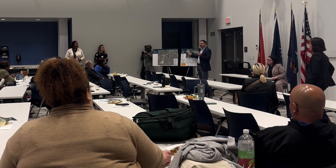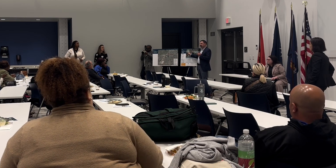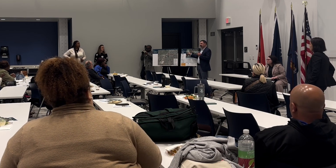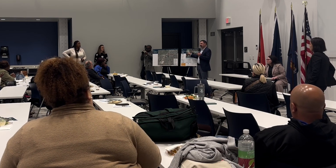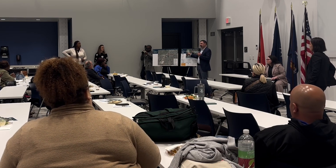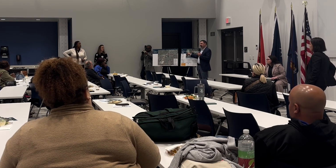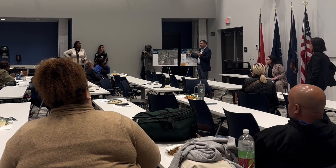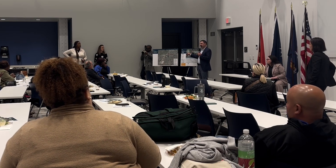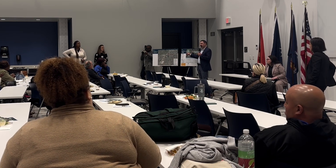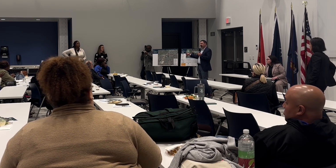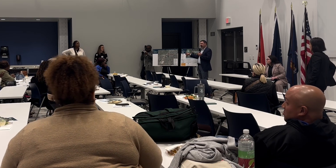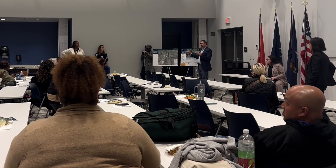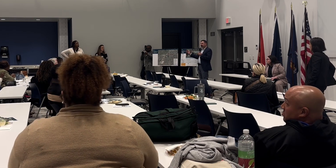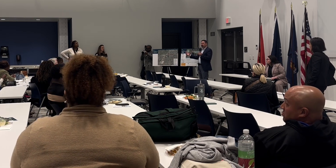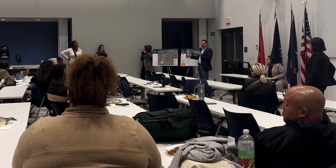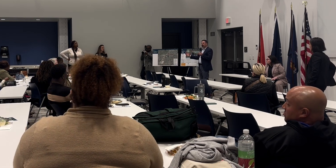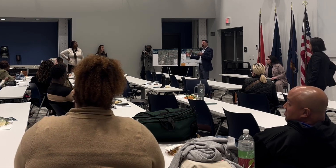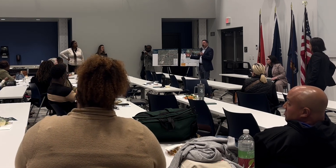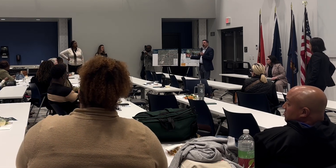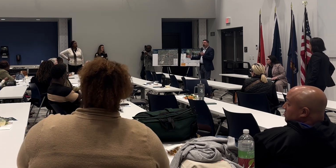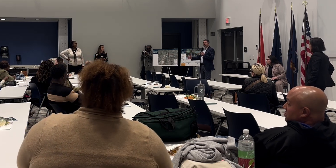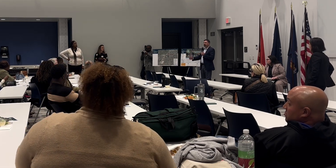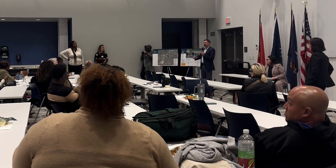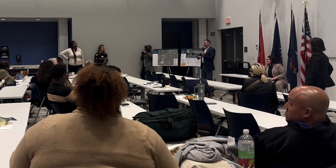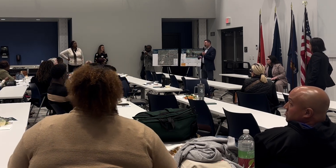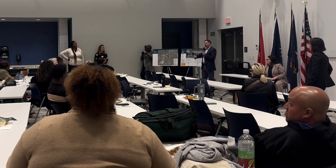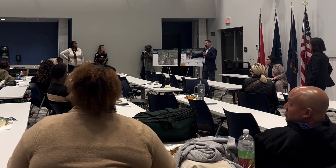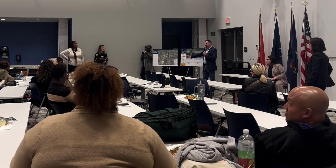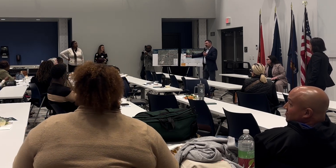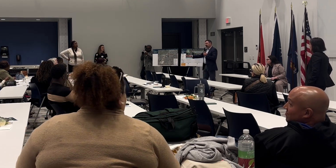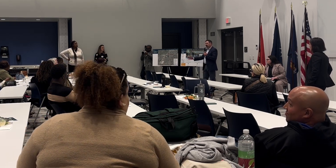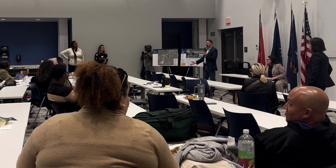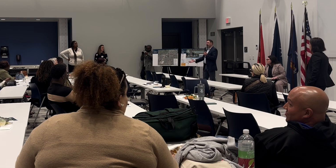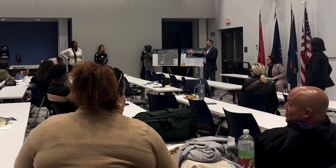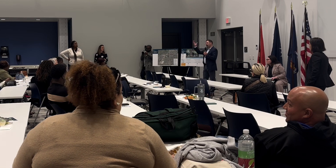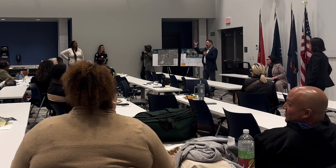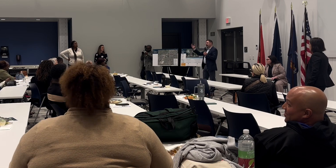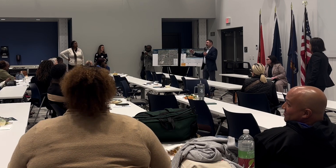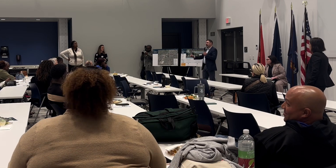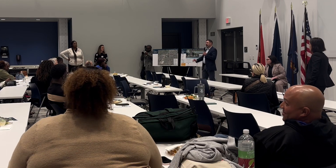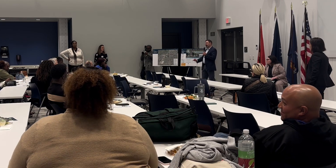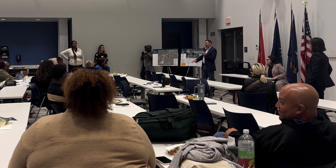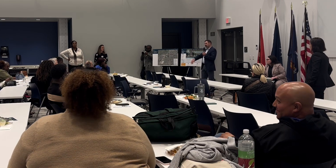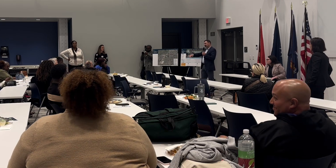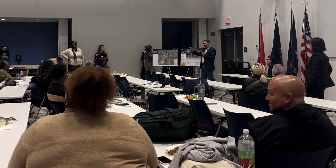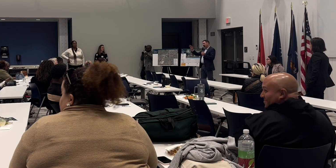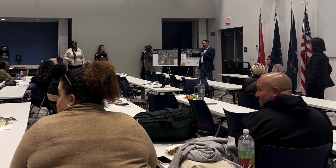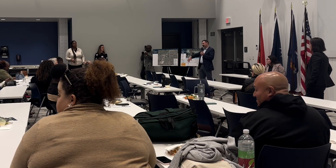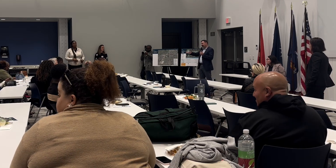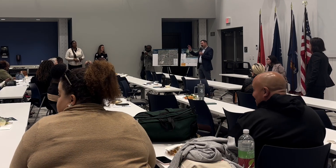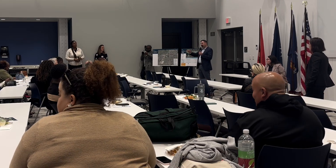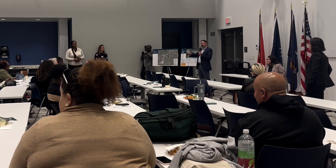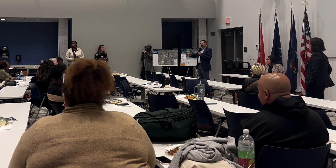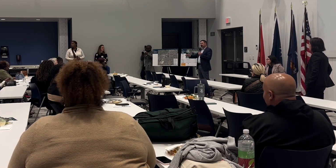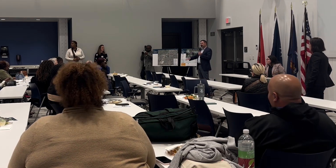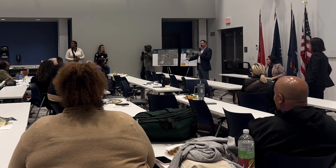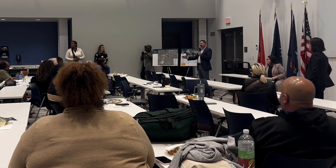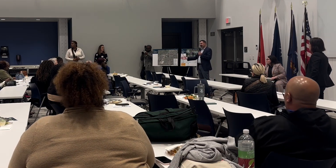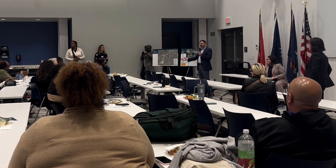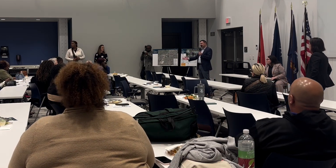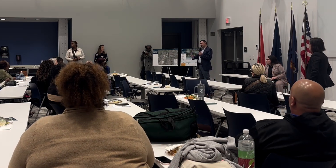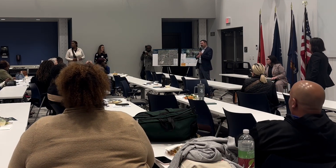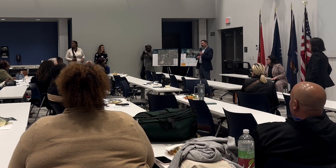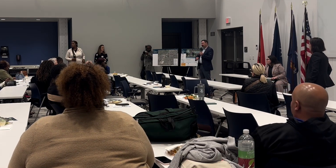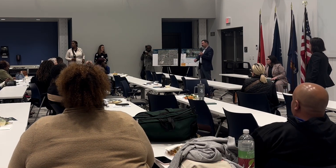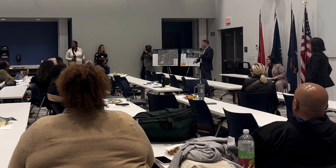Where the stadium is going now, there's a lot of rock, you put down blankets, you blast it, the blanket kind of bounces, and